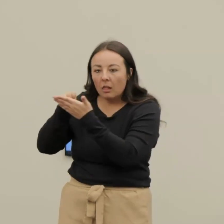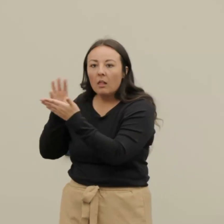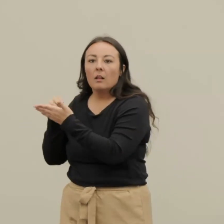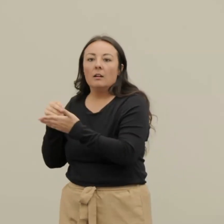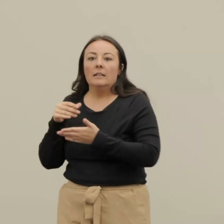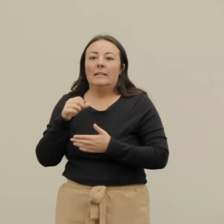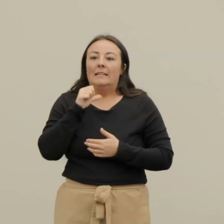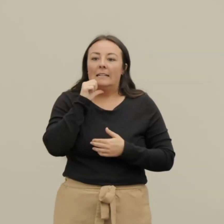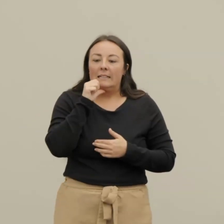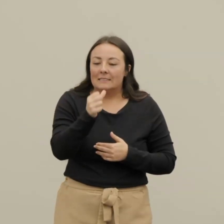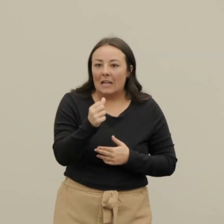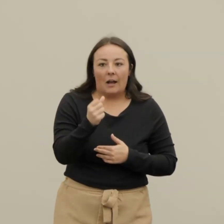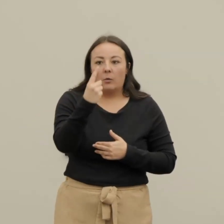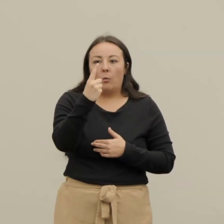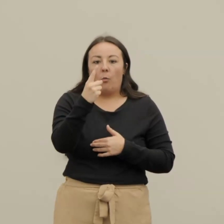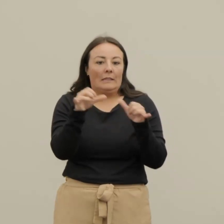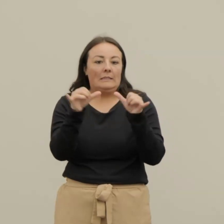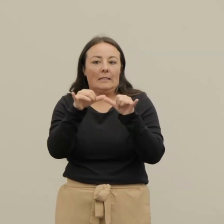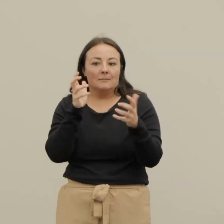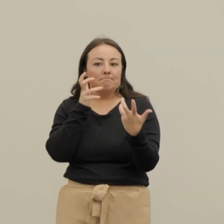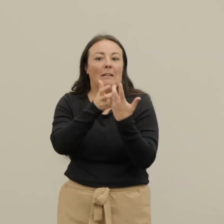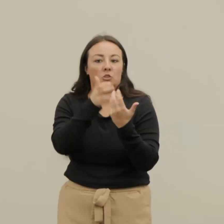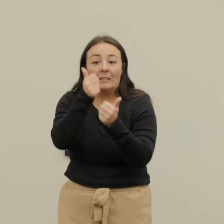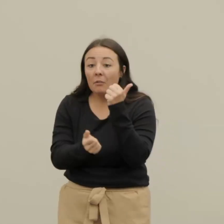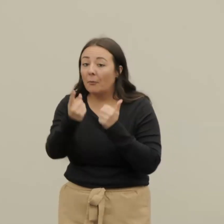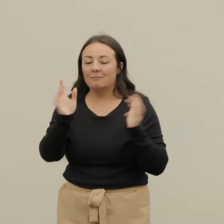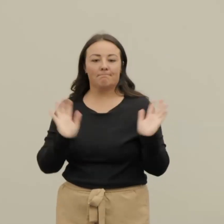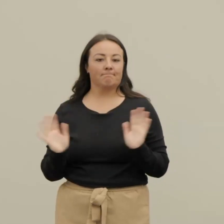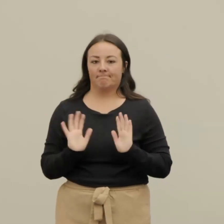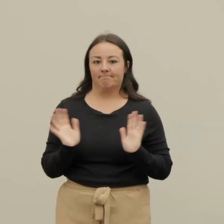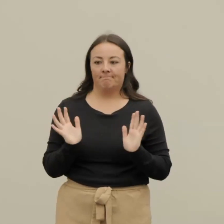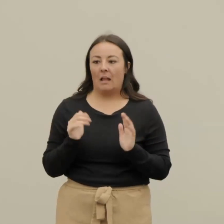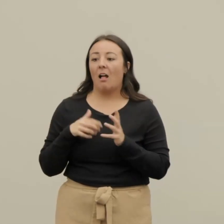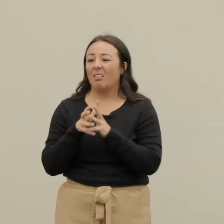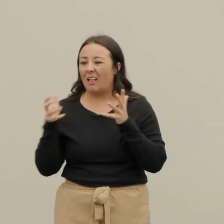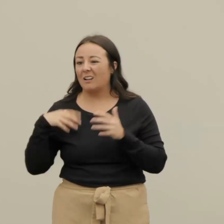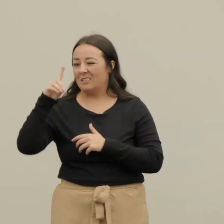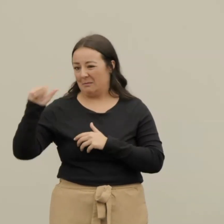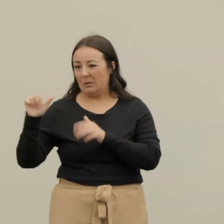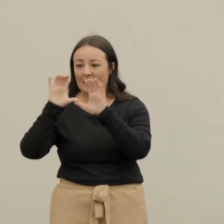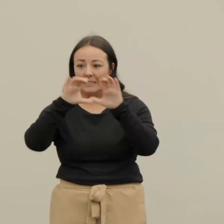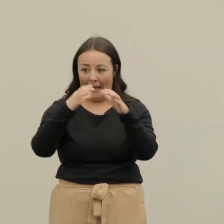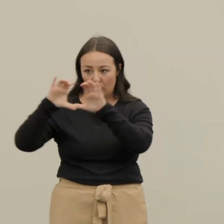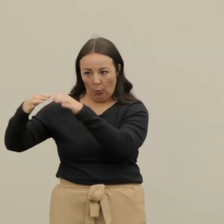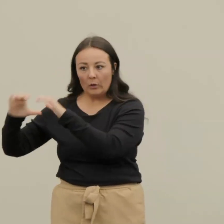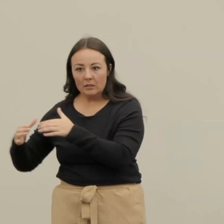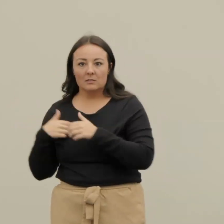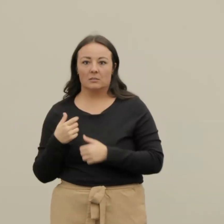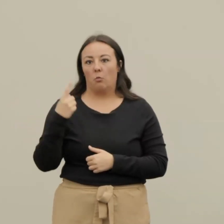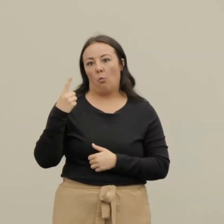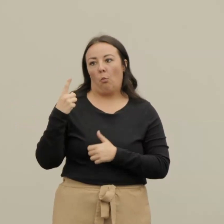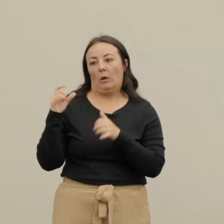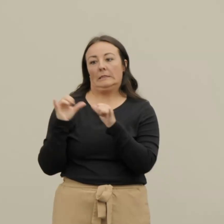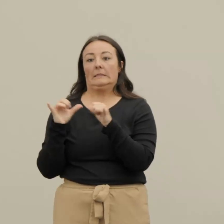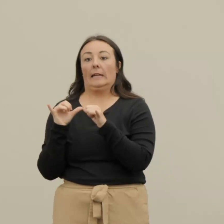it's not going to be one size fits all. In a lot of the physical disability categories, there's a one size fits many,